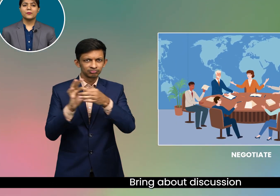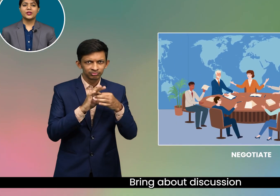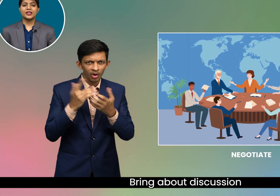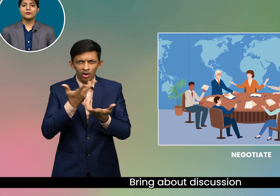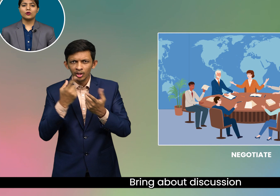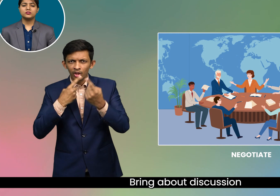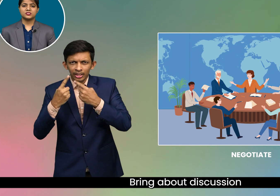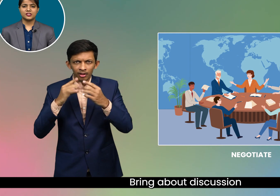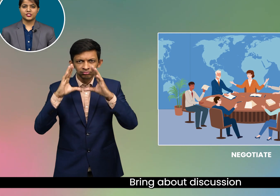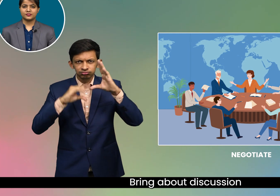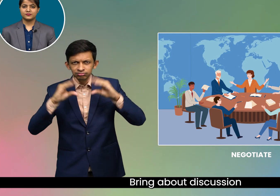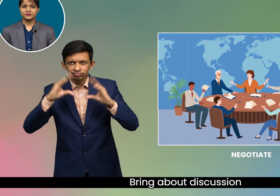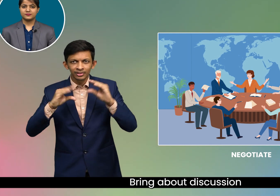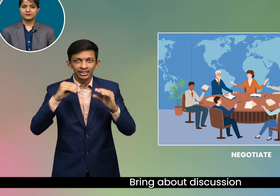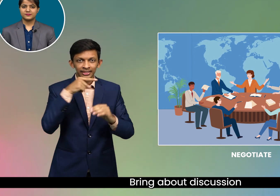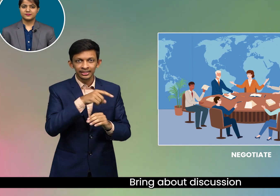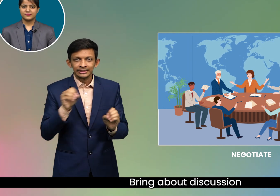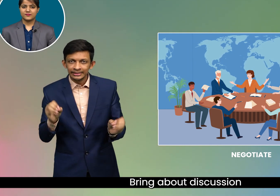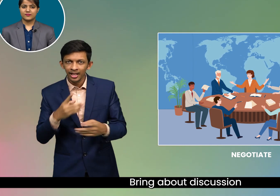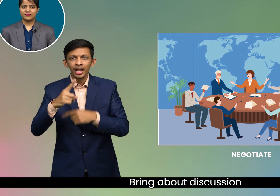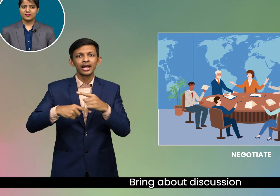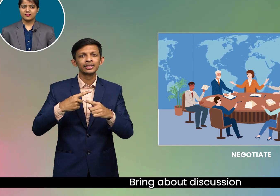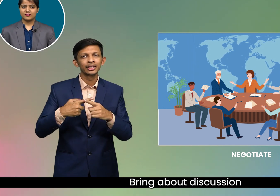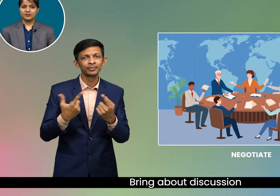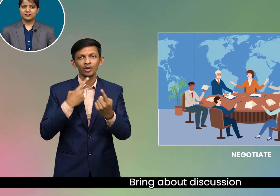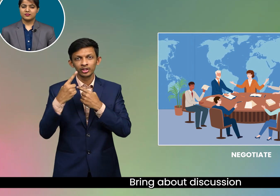Negotiate, bring about discussion.